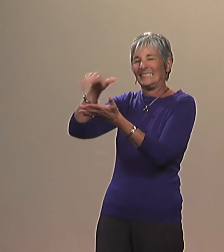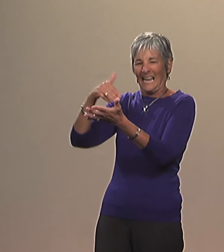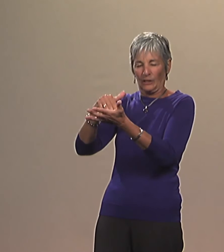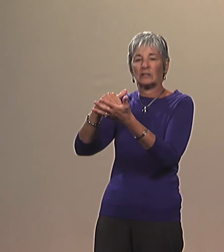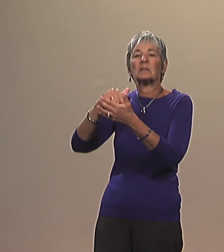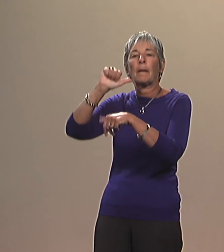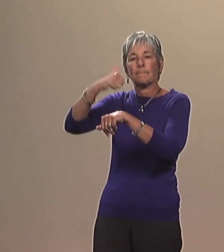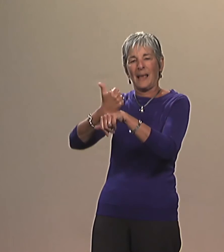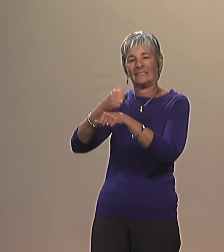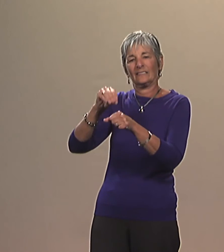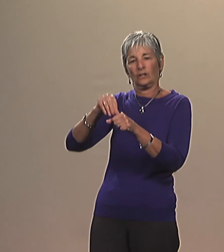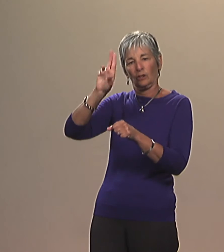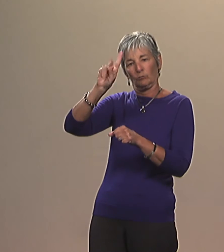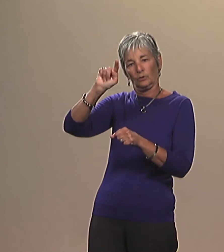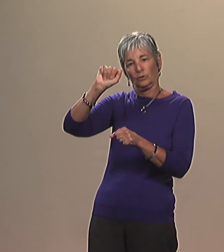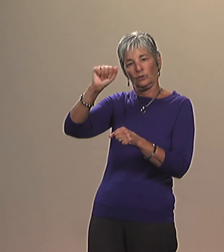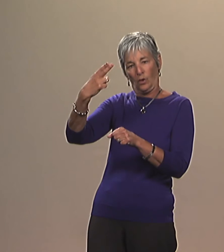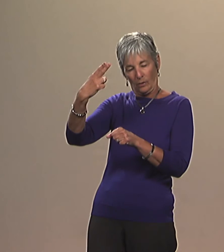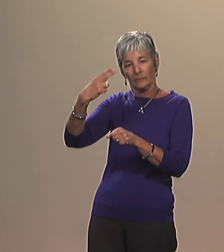It's a center based in Utah.